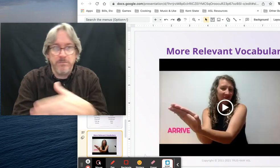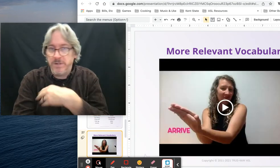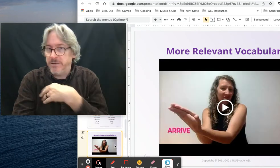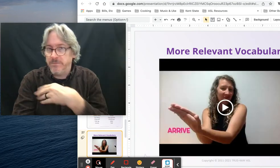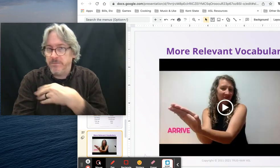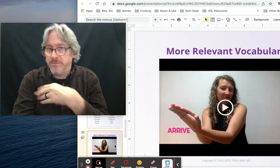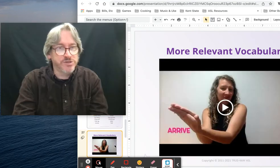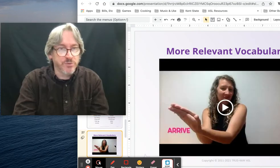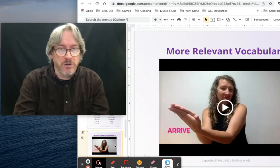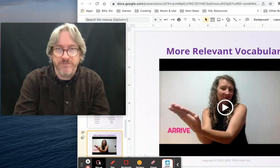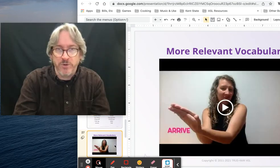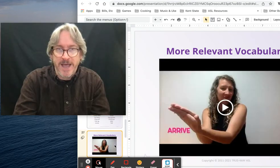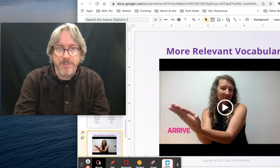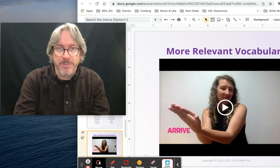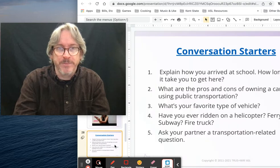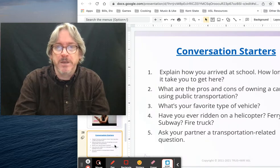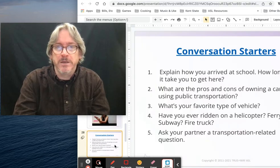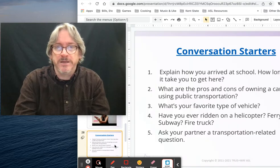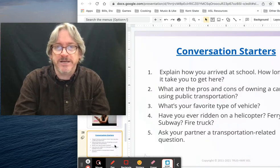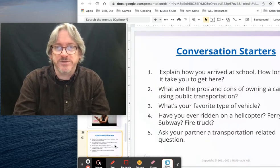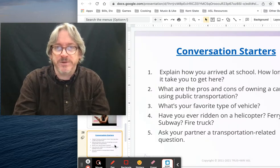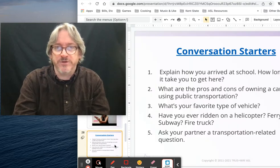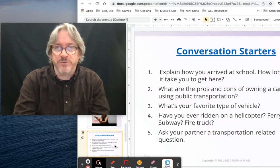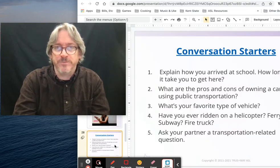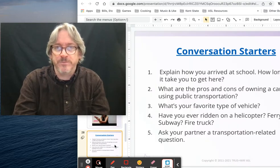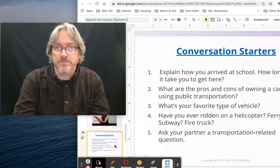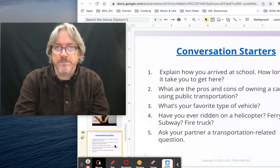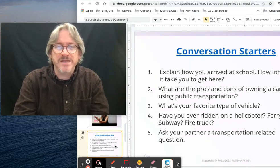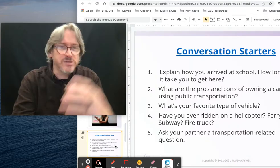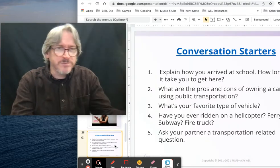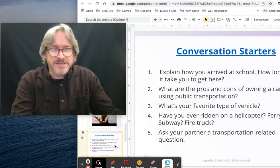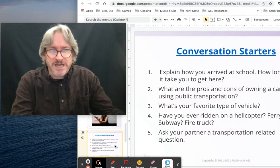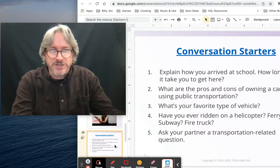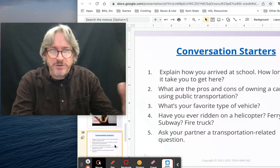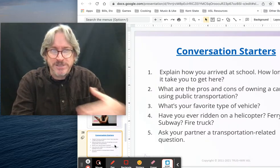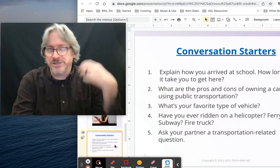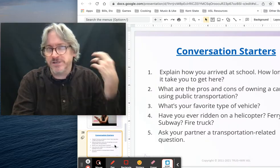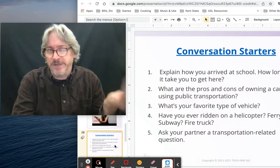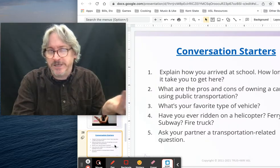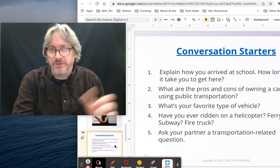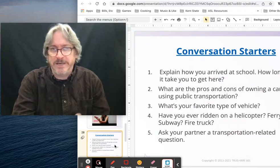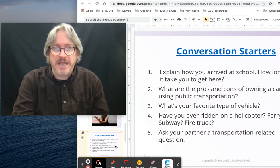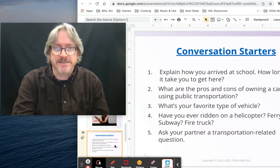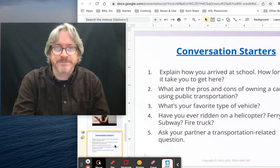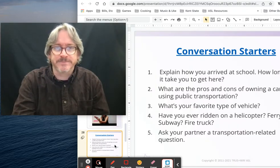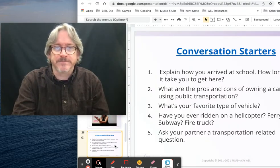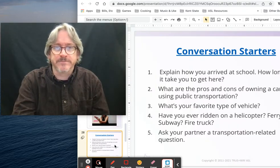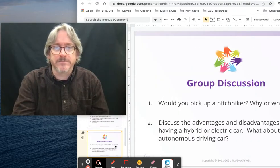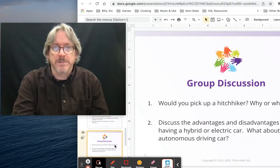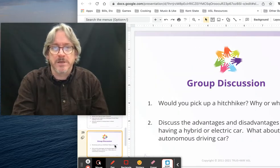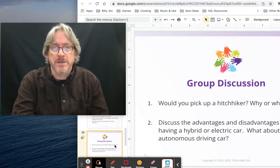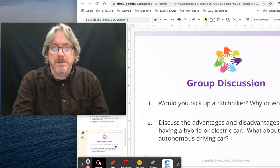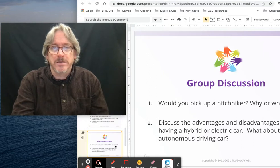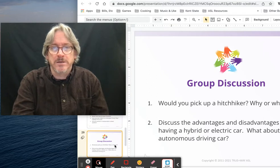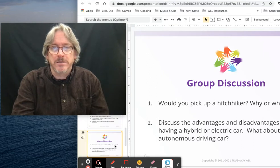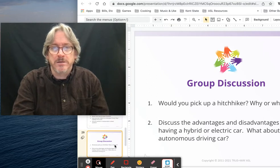And she goes through all the vocab that I just went through. And so some discussion questions that we can do in class.